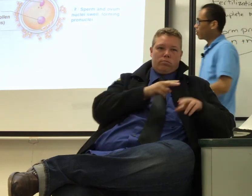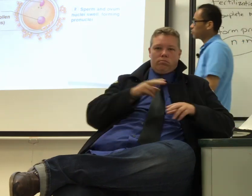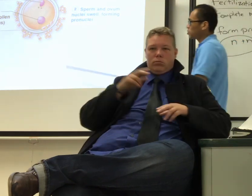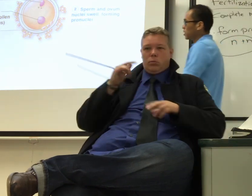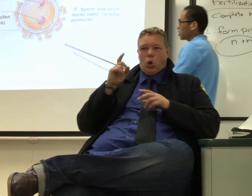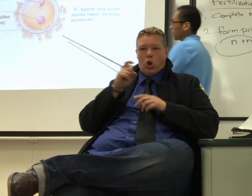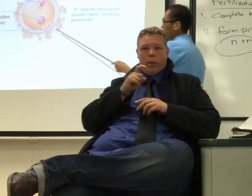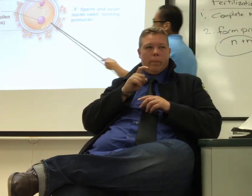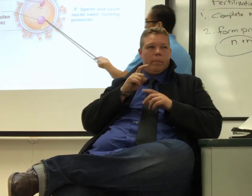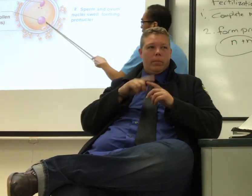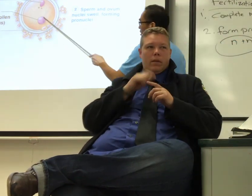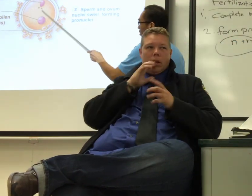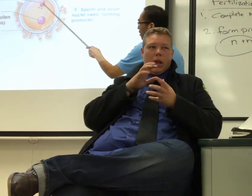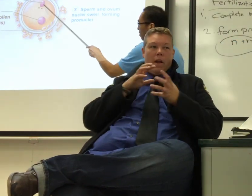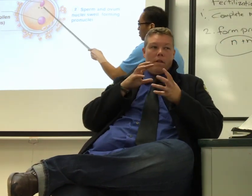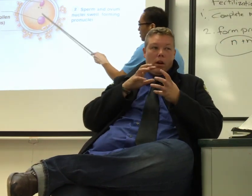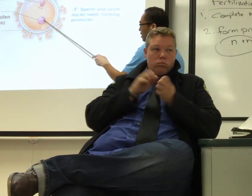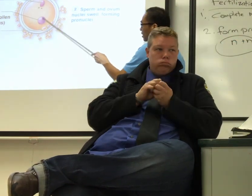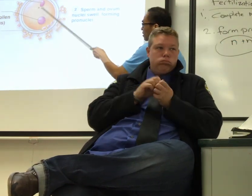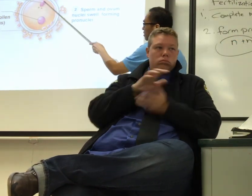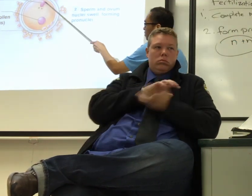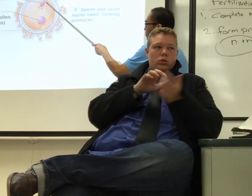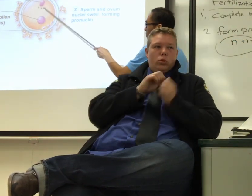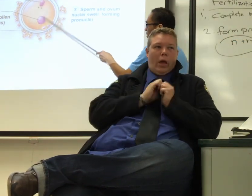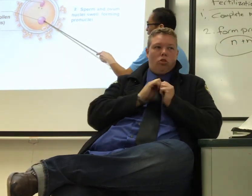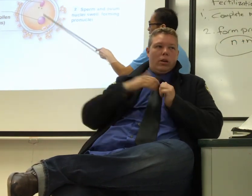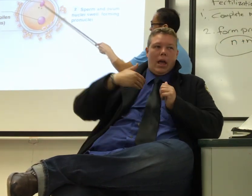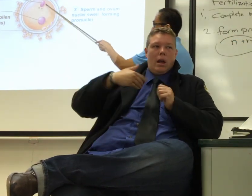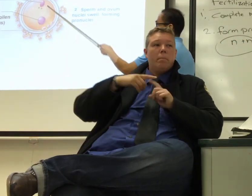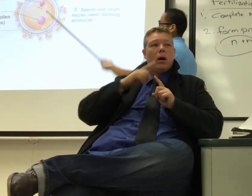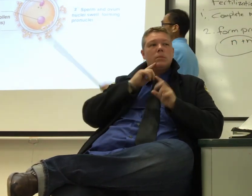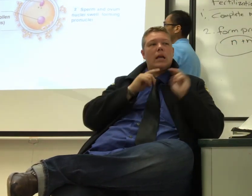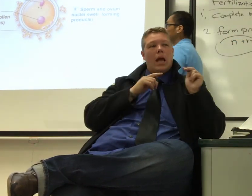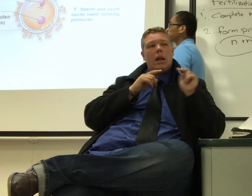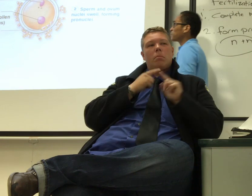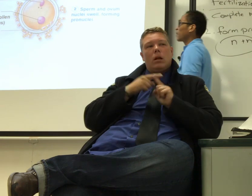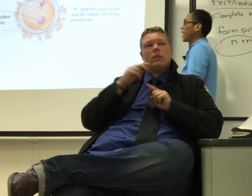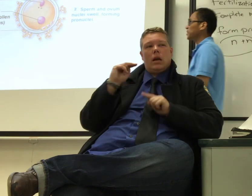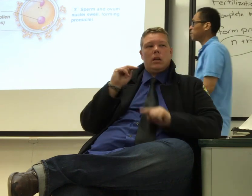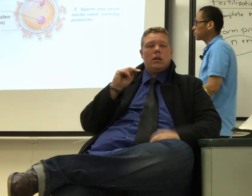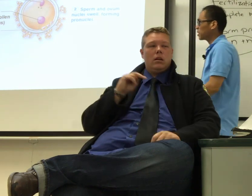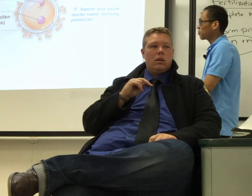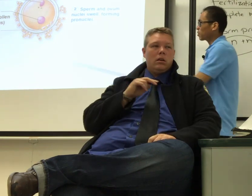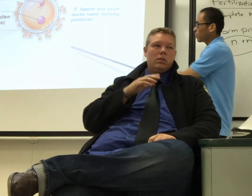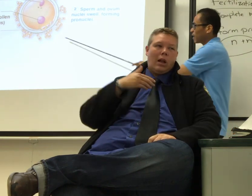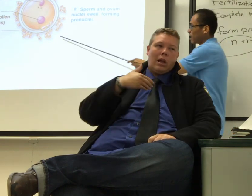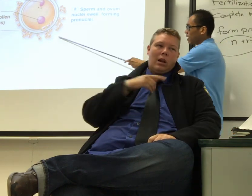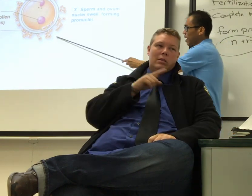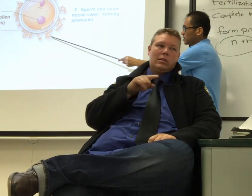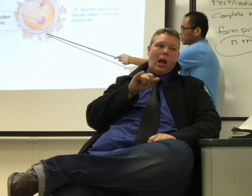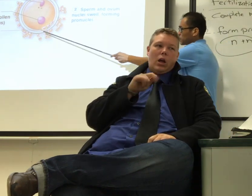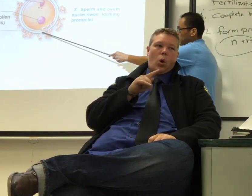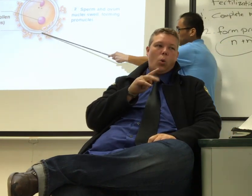will approach each other. Call it N plus N. It's not a zygote yet. I still see corona